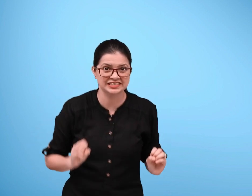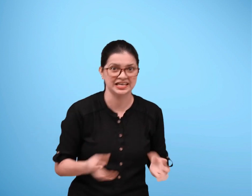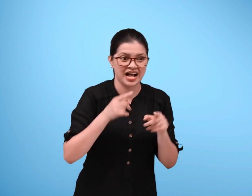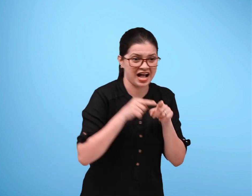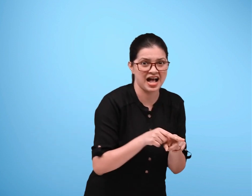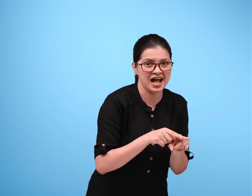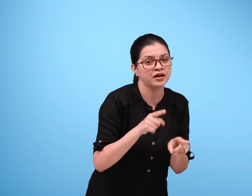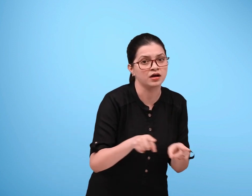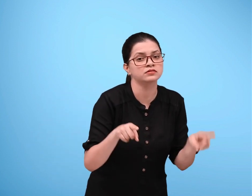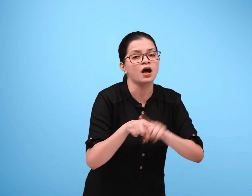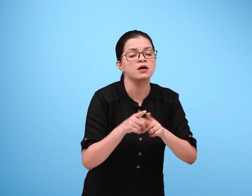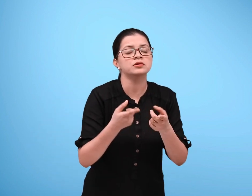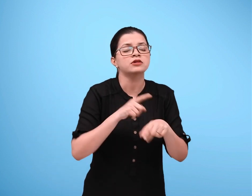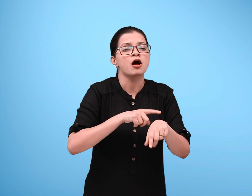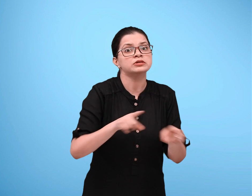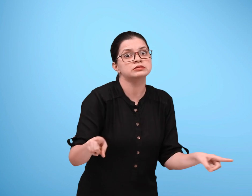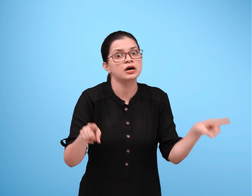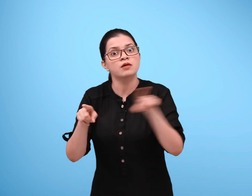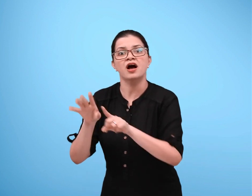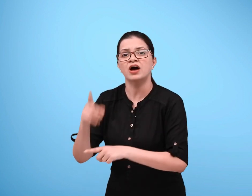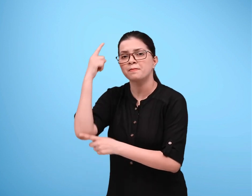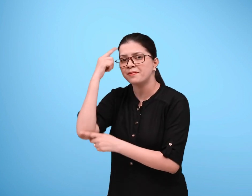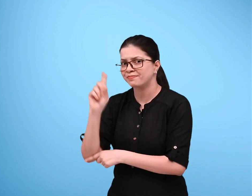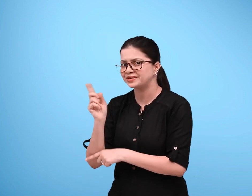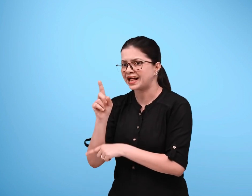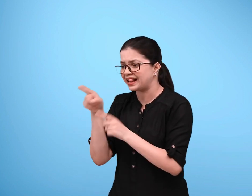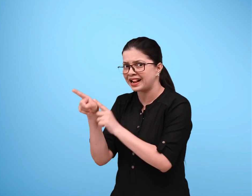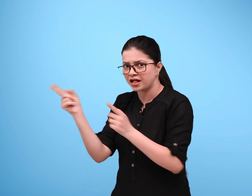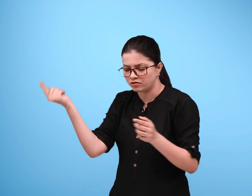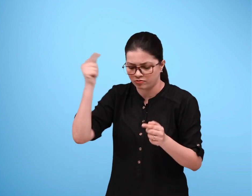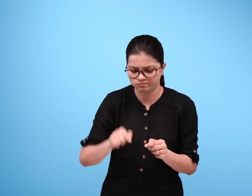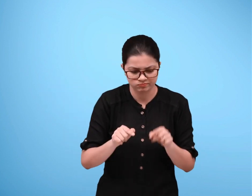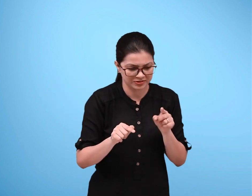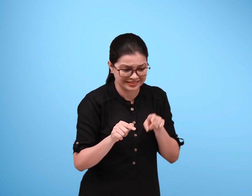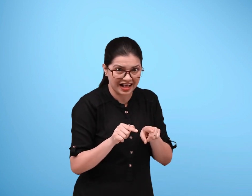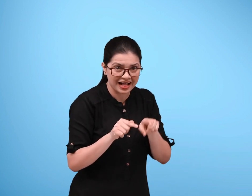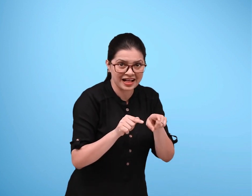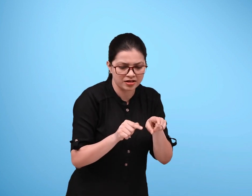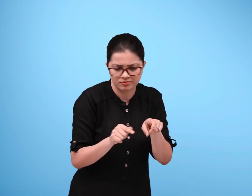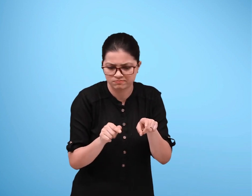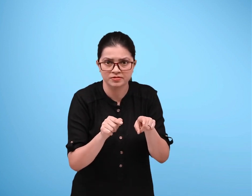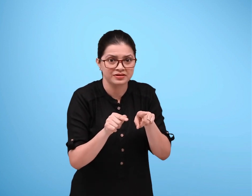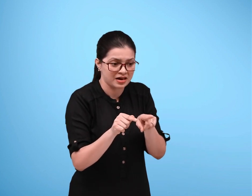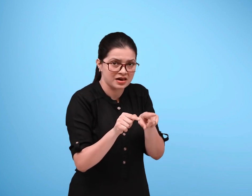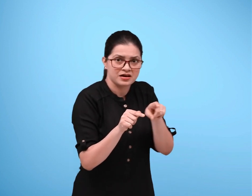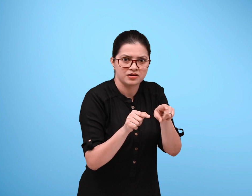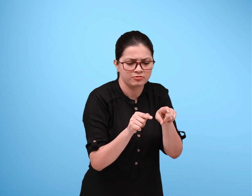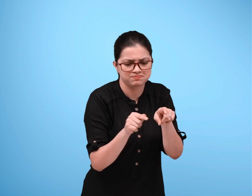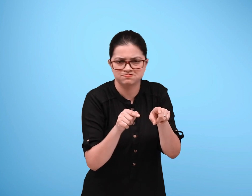For any one ant, try and make a small mark with a pencil near its position when it has just crawled onto the sheet